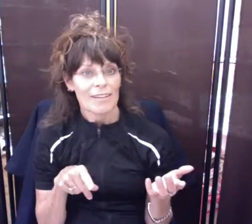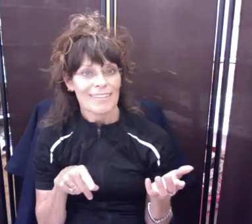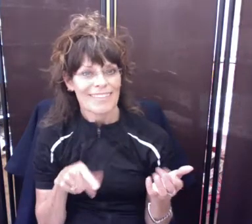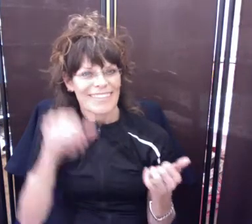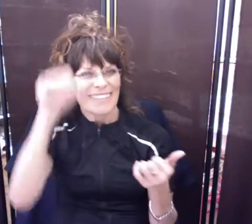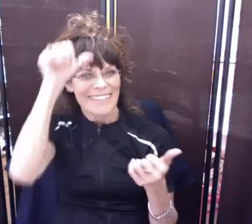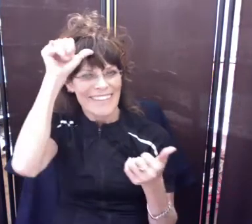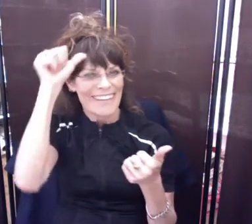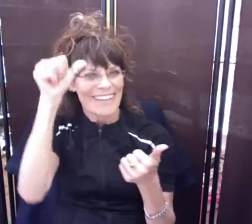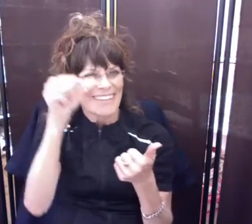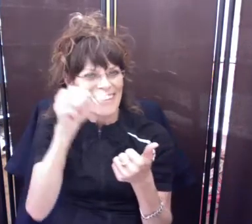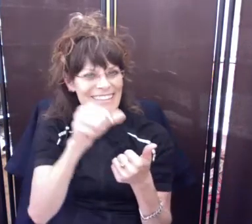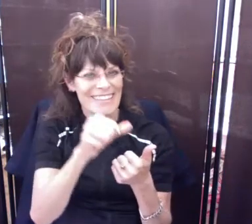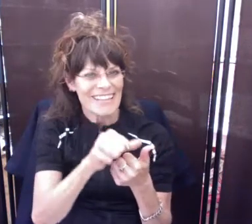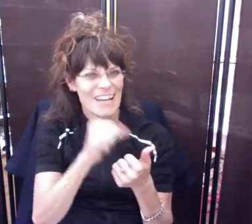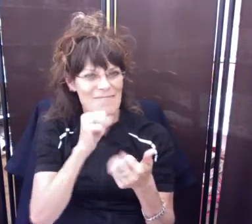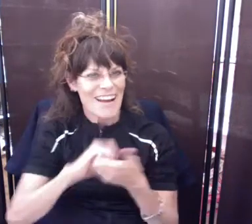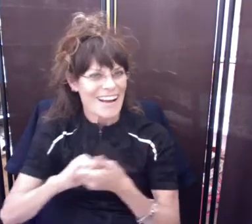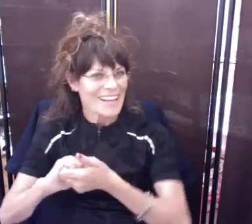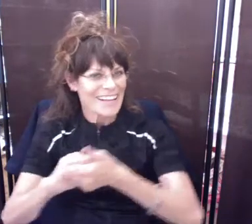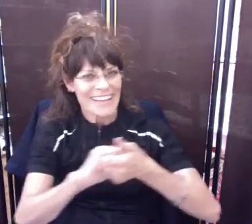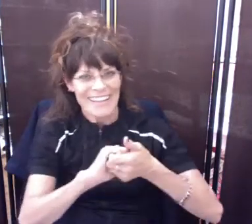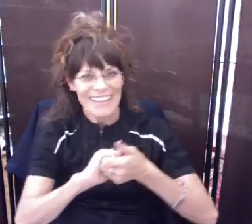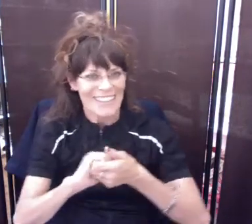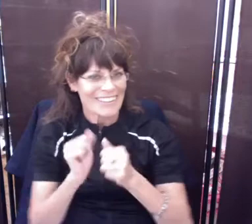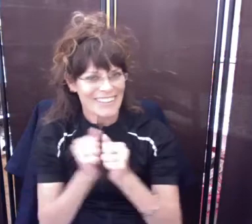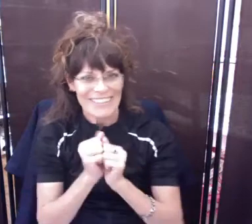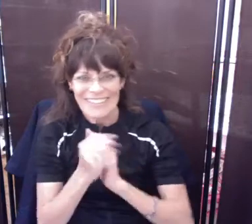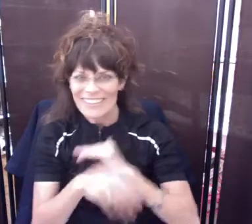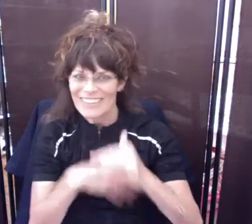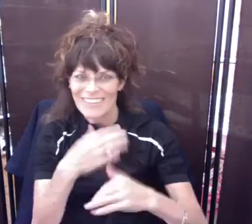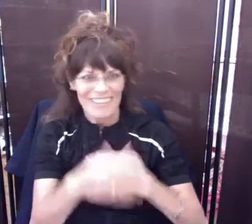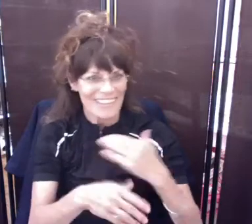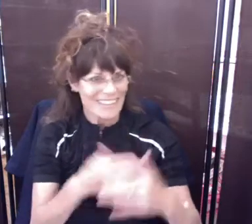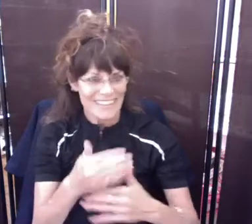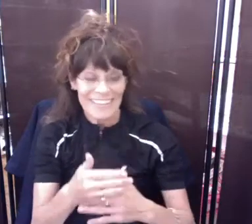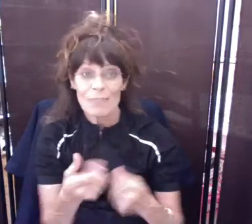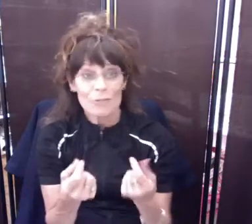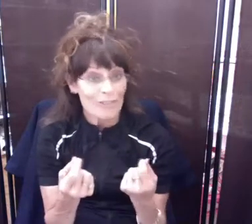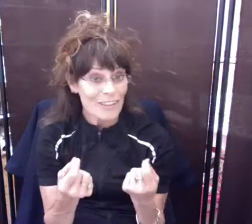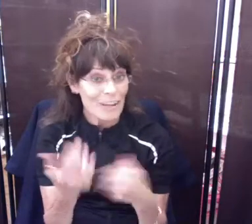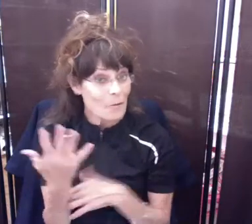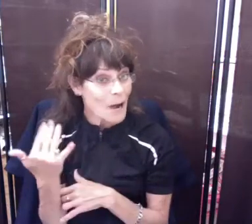not collaborative with the process. I was doing this to get my driver's license